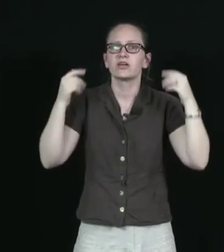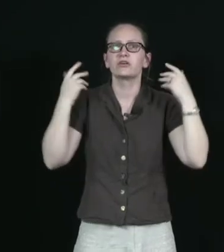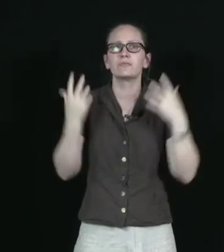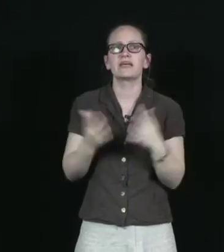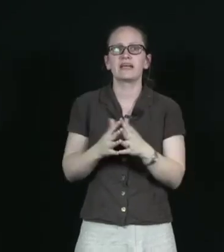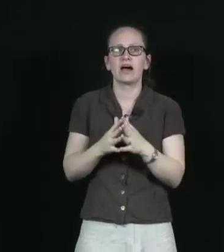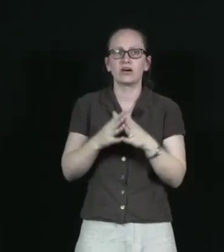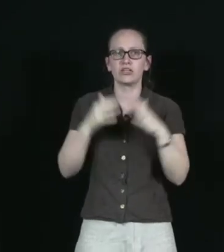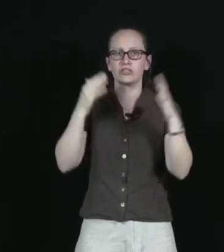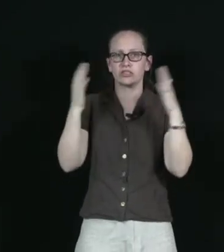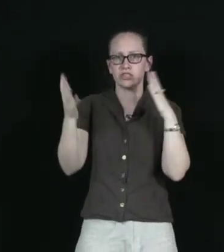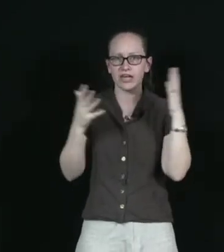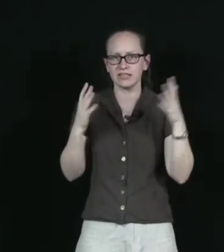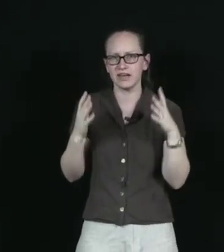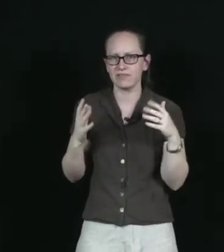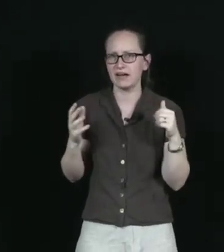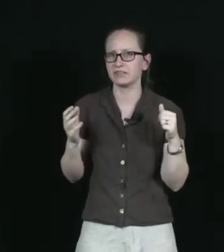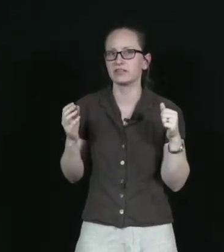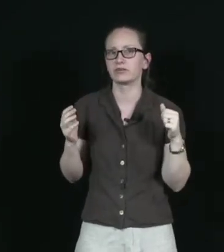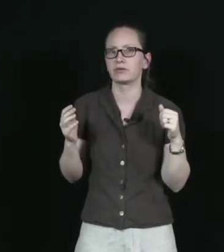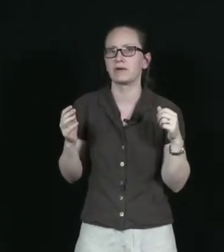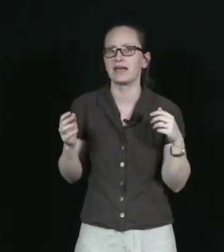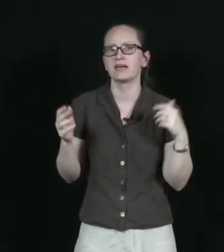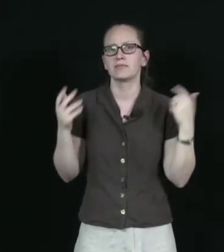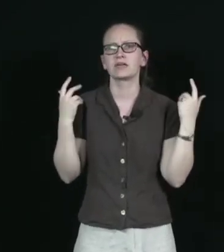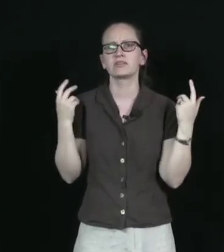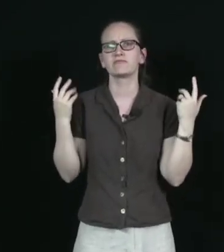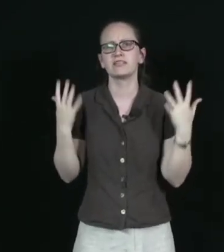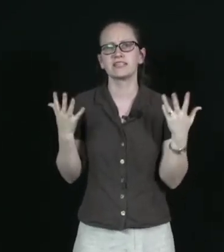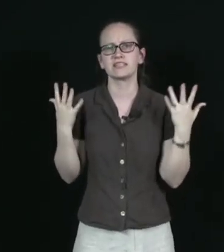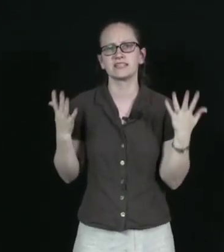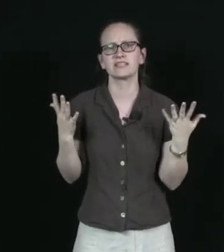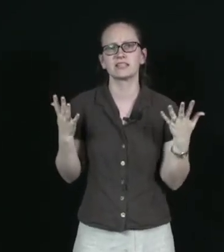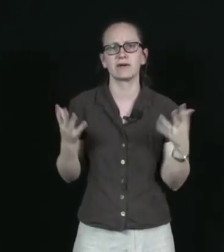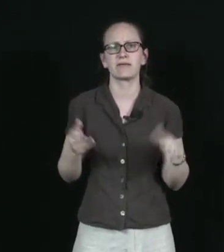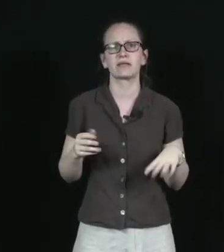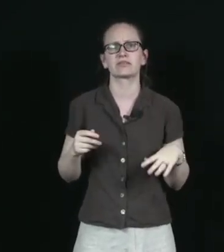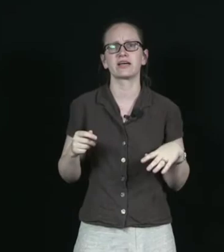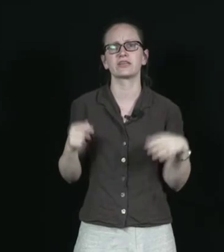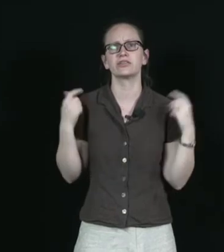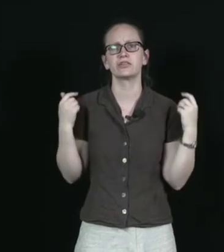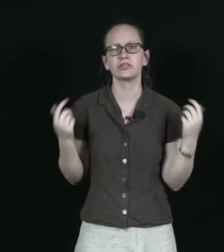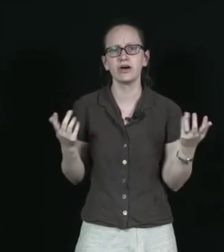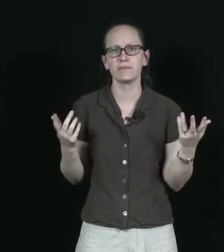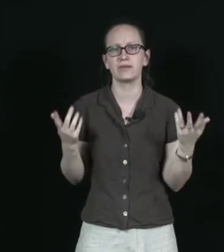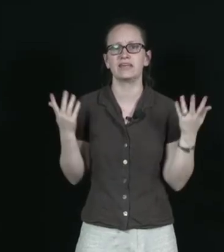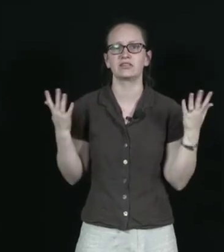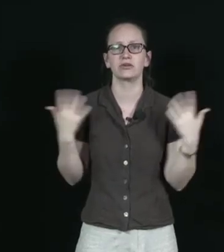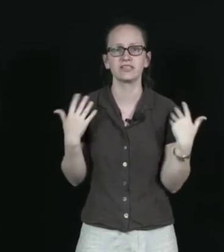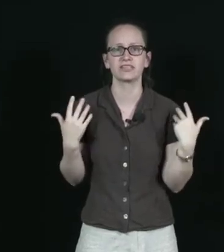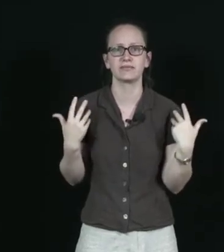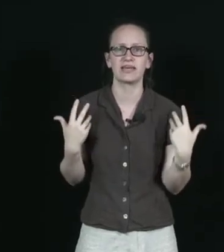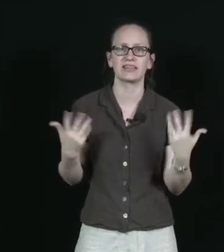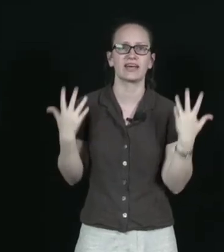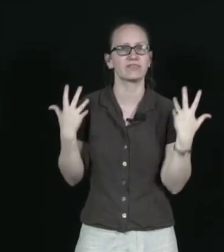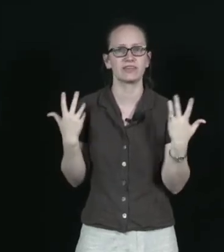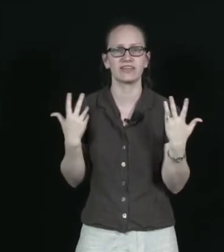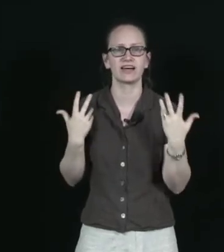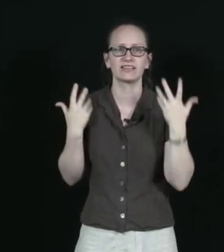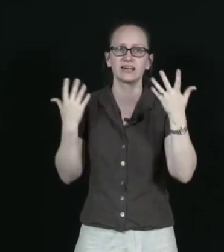you'll be encouraged to check stuff out along the way. Because physics is an experimental science, you should not be trusting me that everything I tell